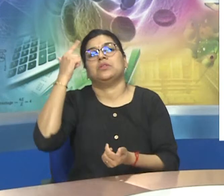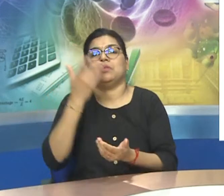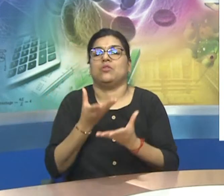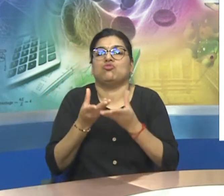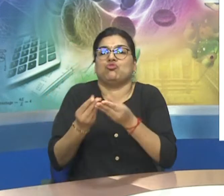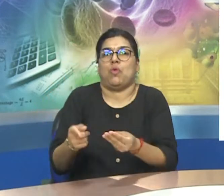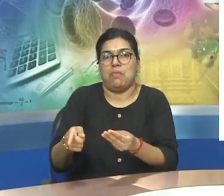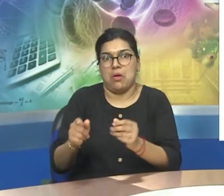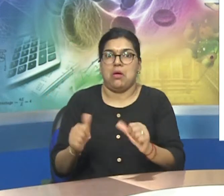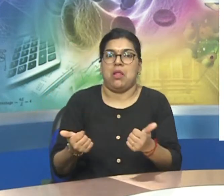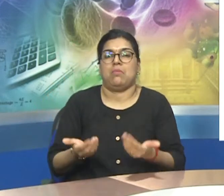another form.